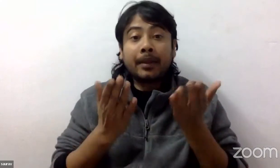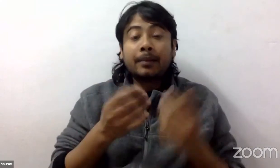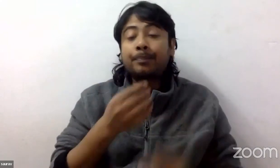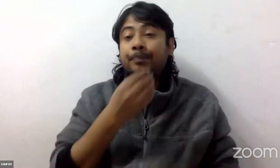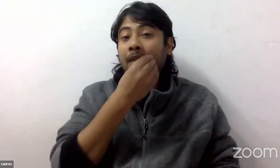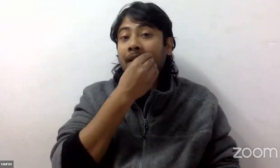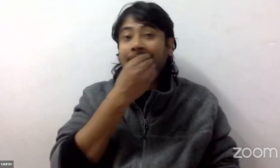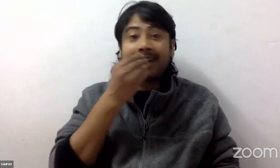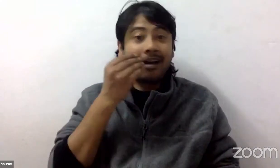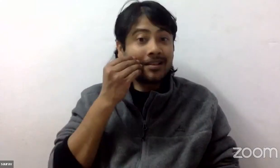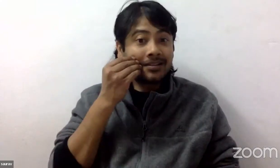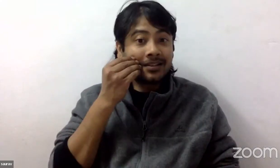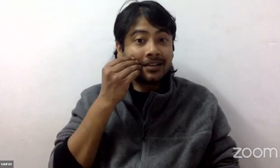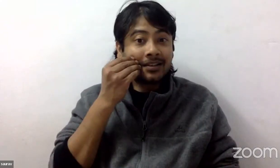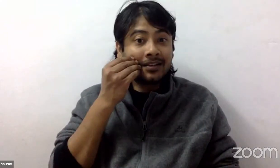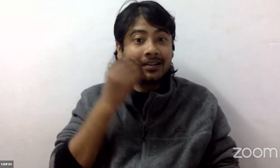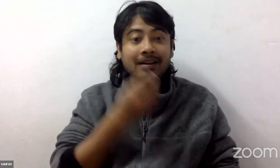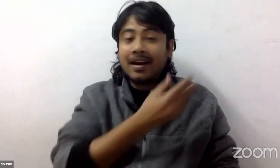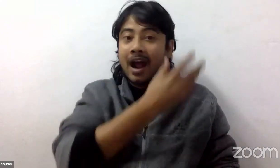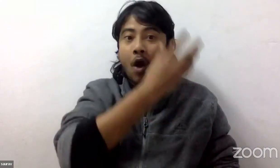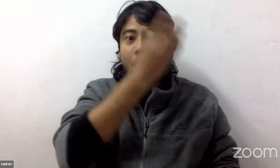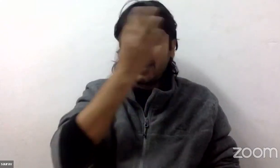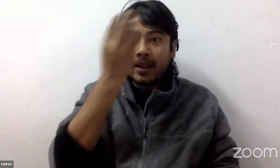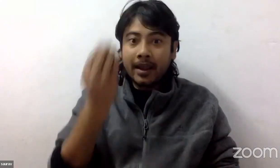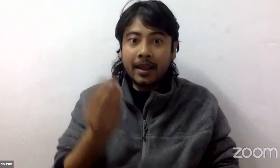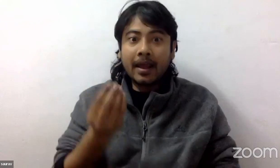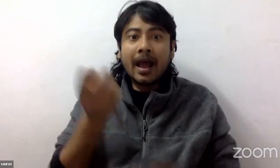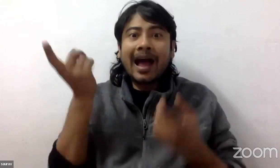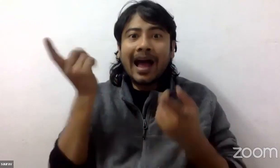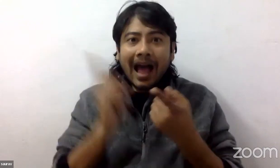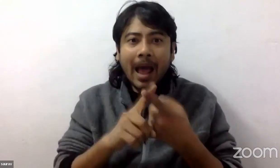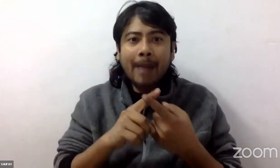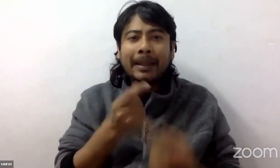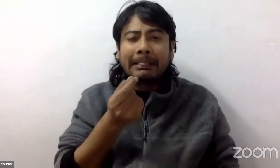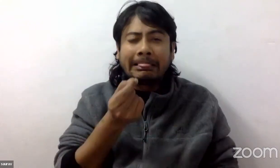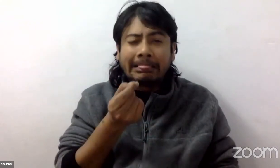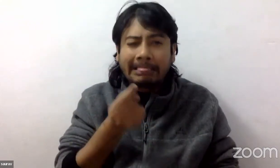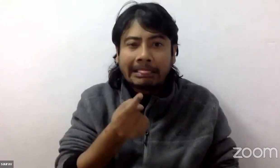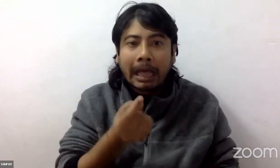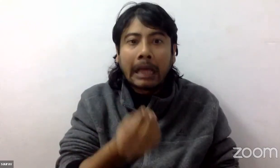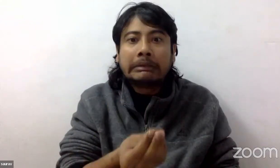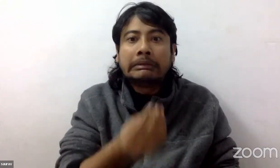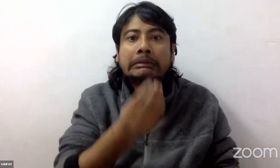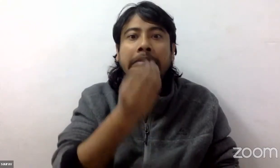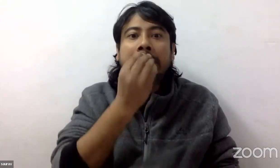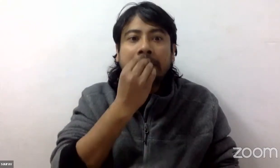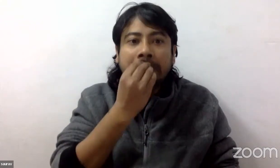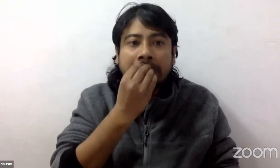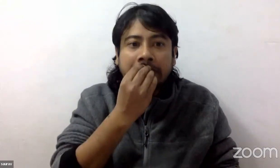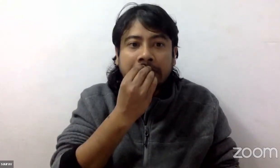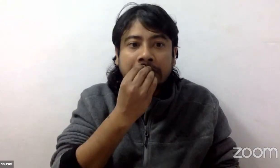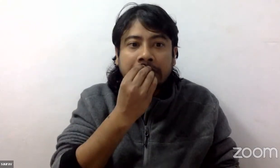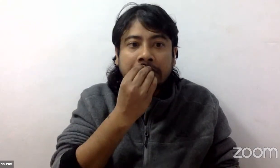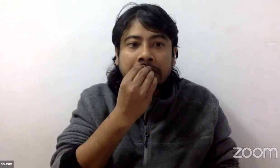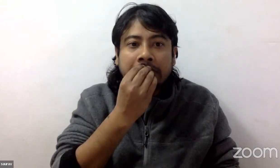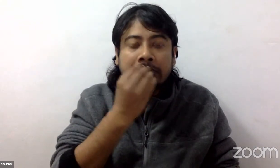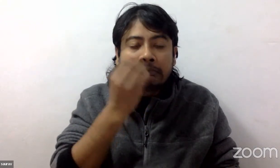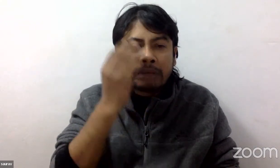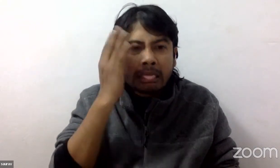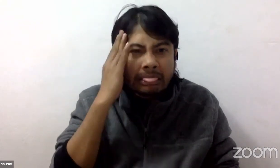the alternative? Although you should try, you don't think that, okay, I observed this Ekadashi, so I will compensate in the other